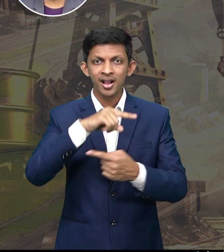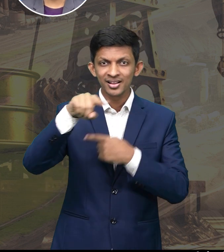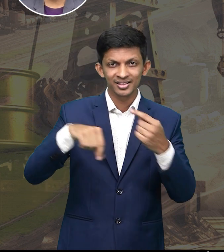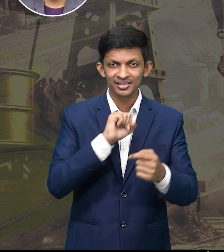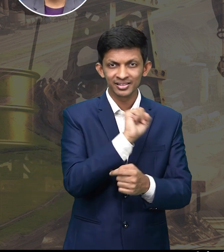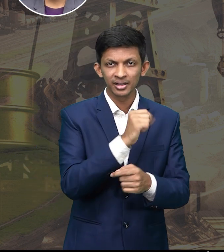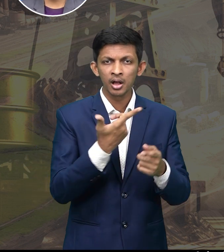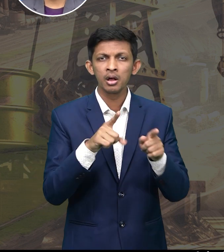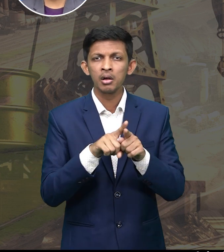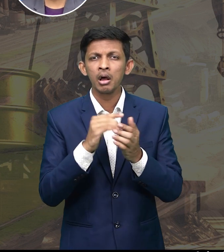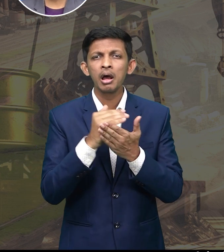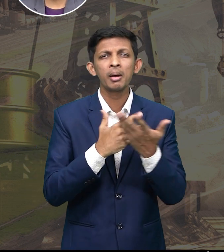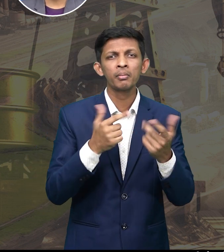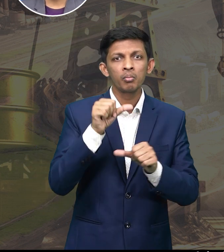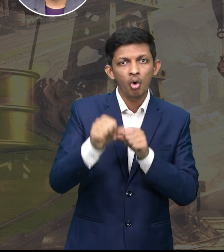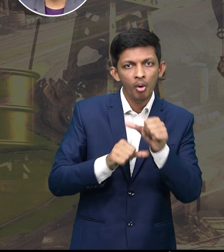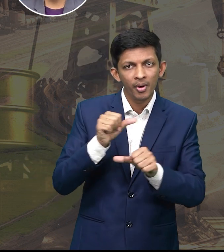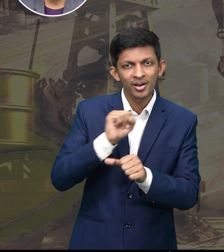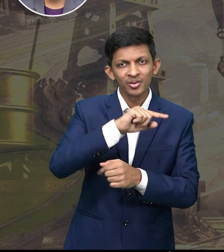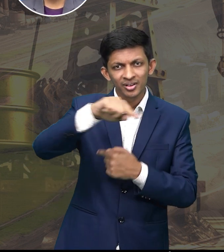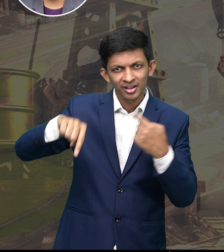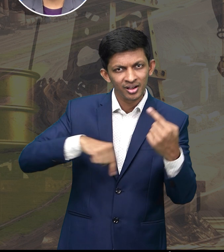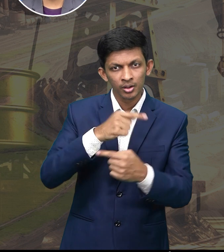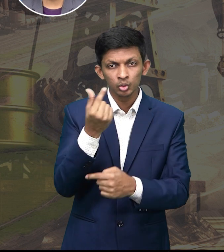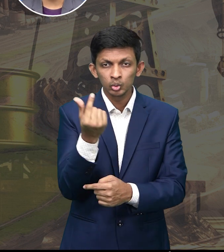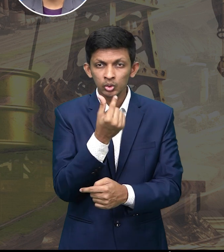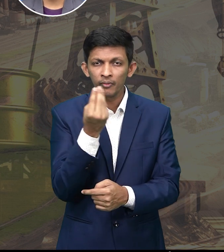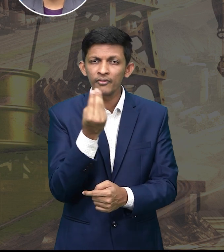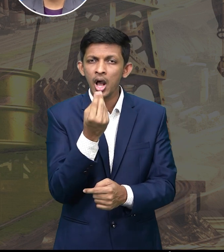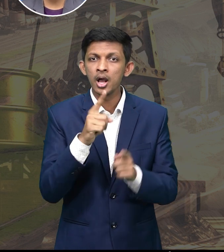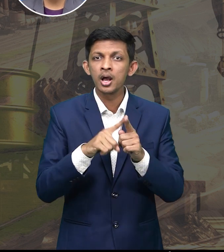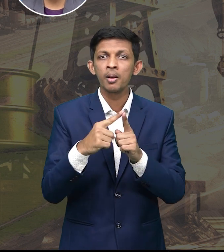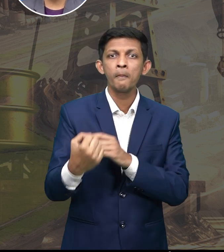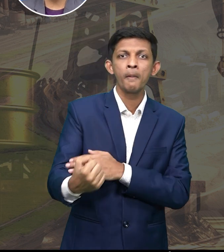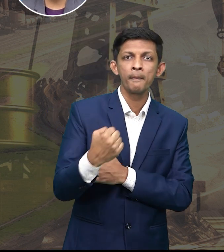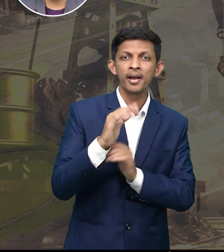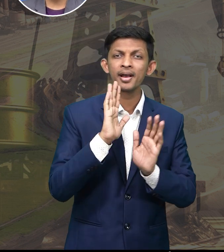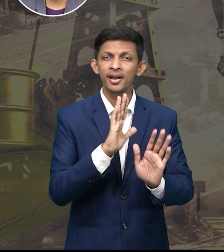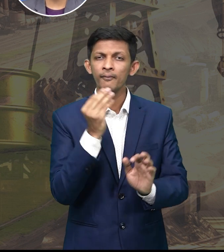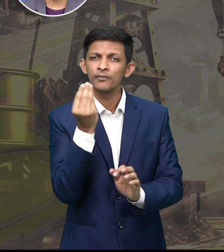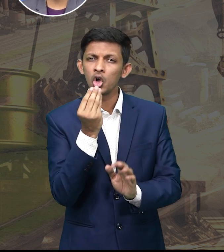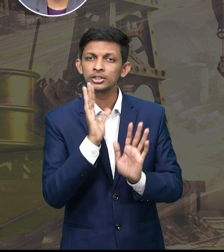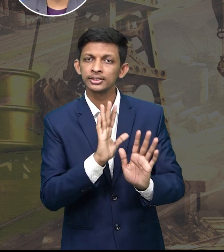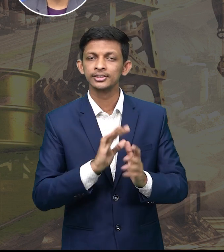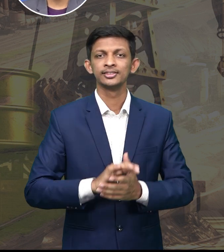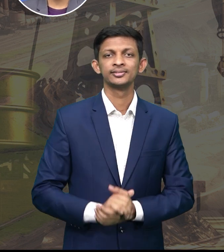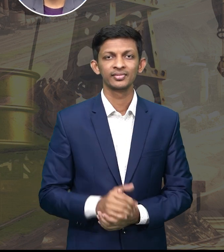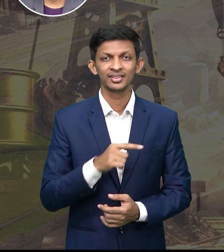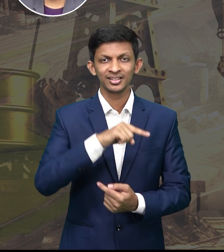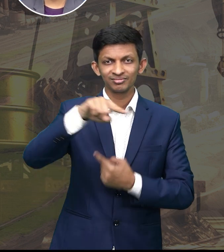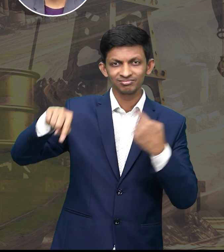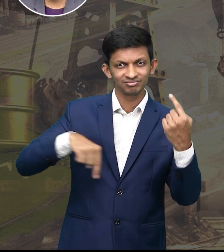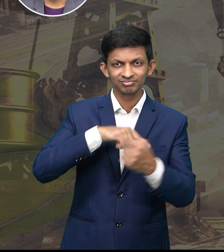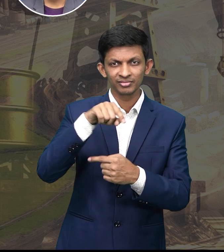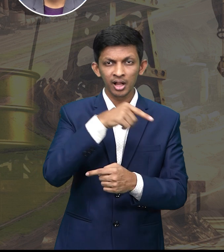is even better than recycling because the process of recycling uses some energy.